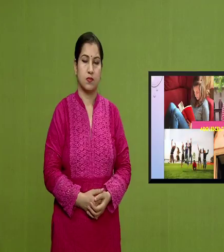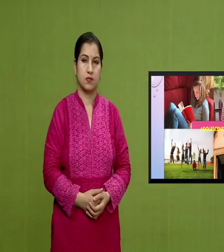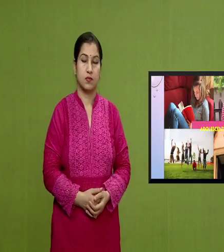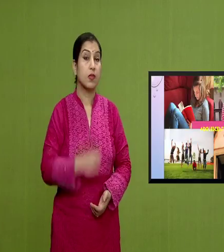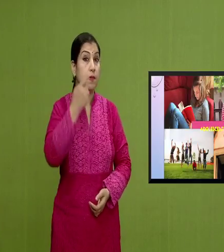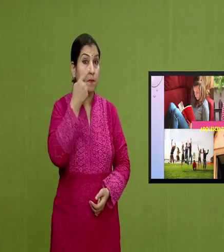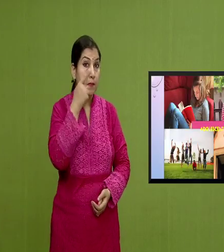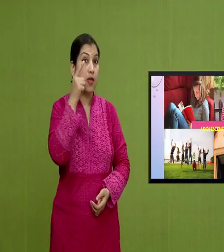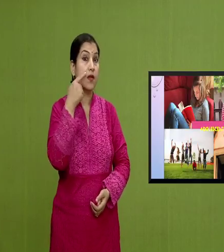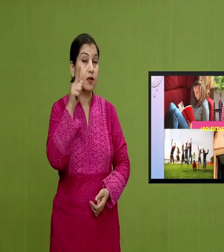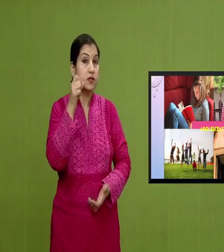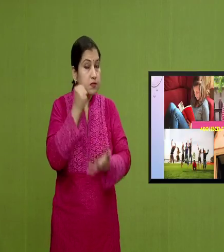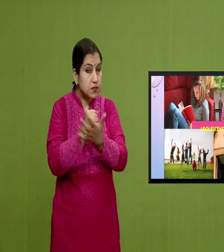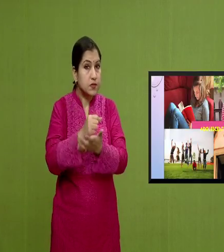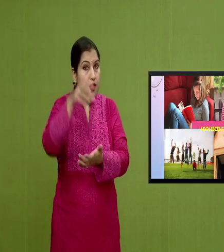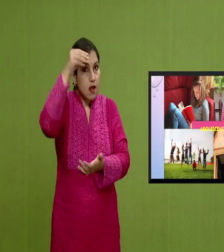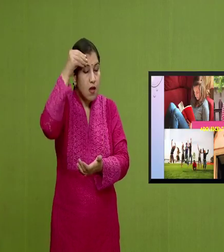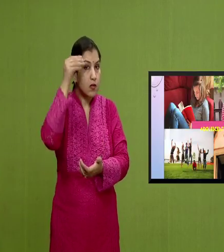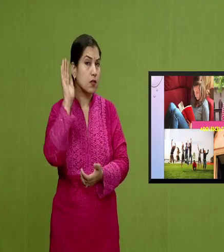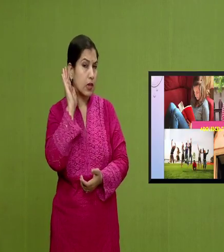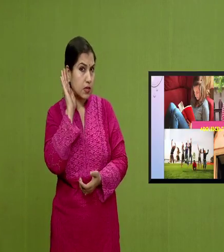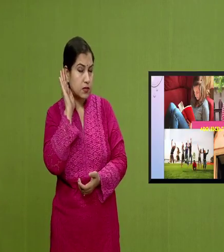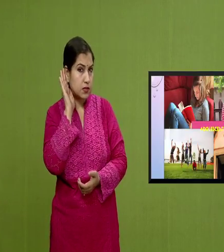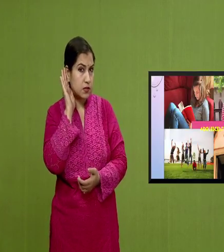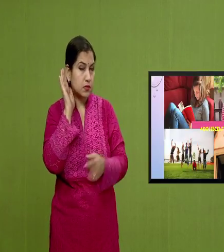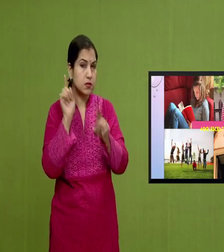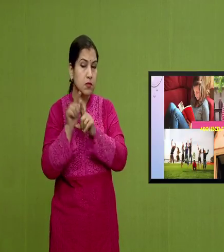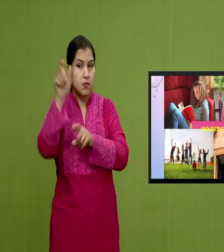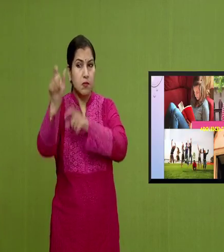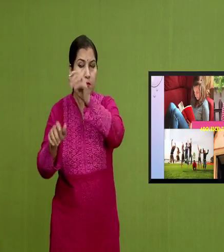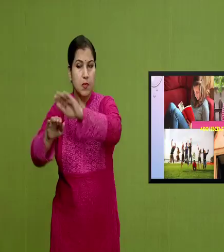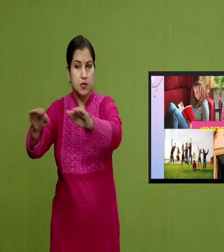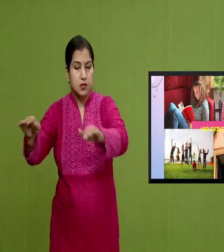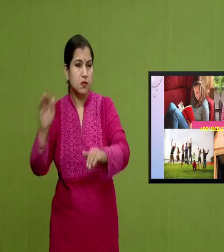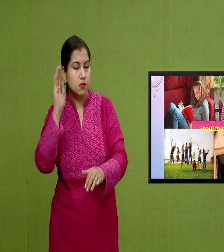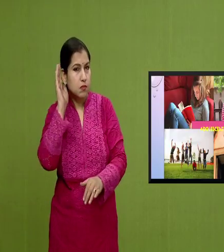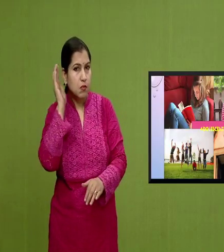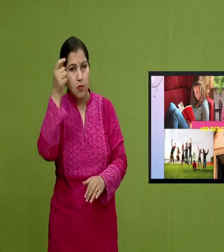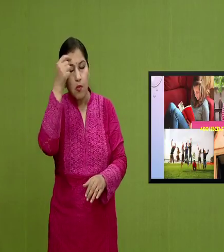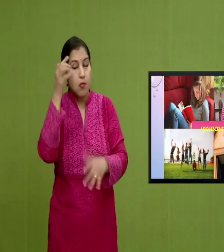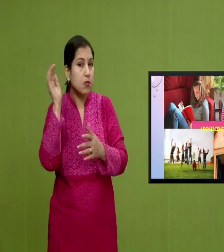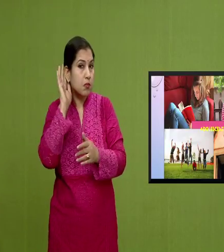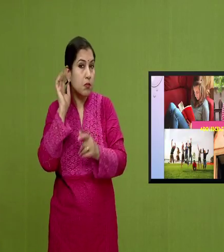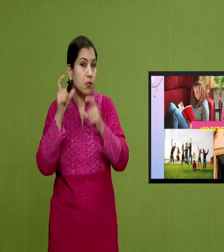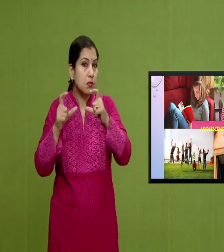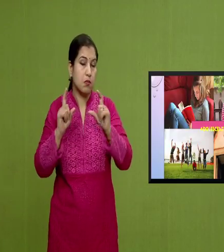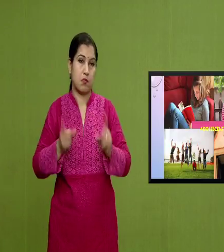Parents must learn to listen to the concern of their teenagers,